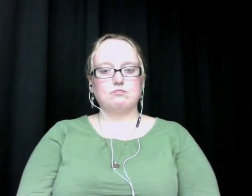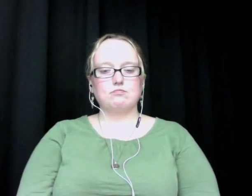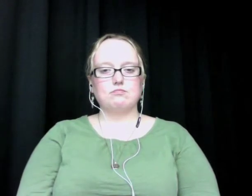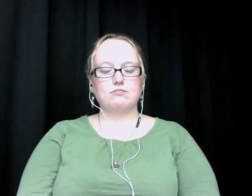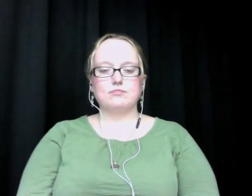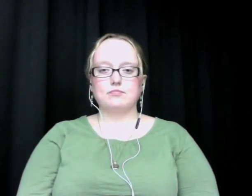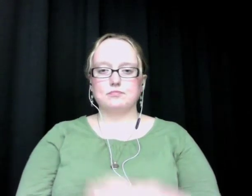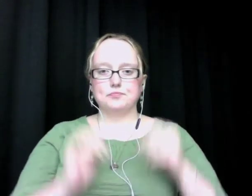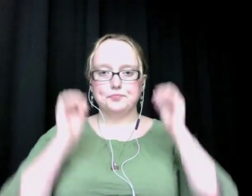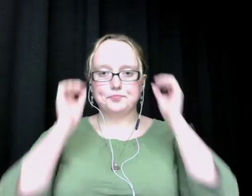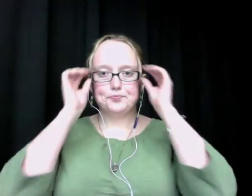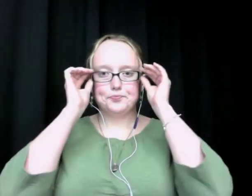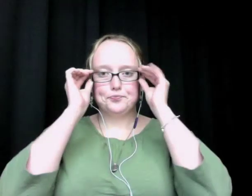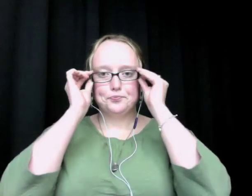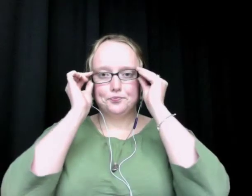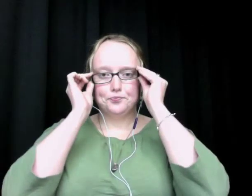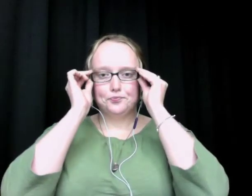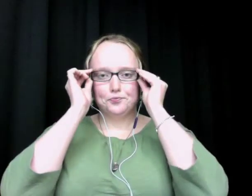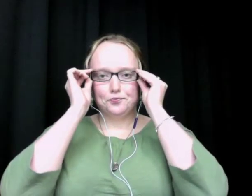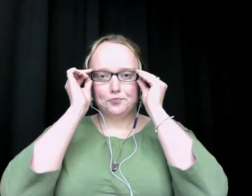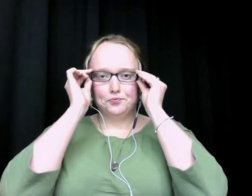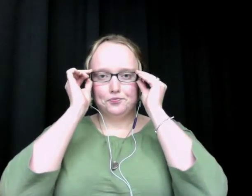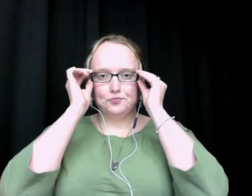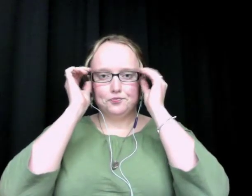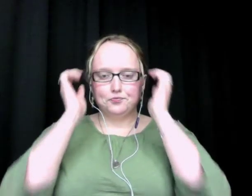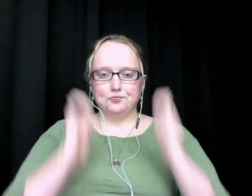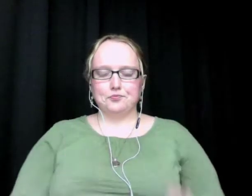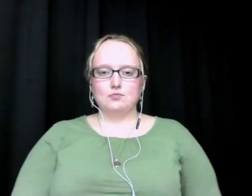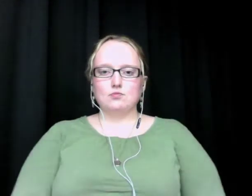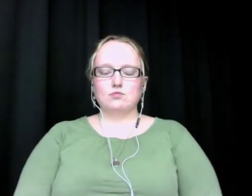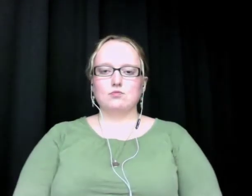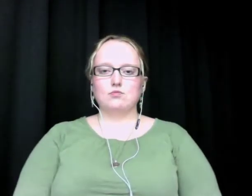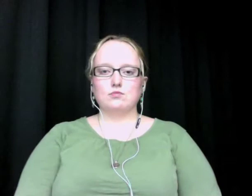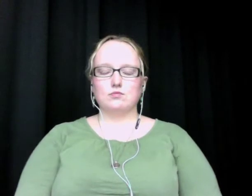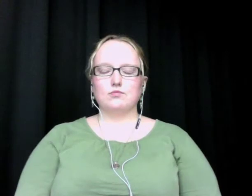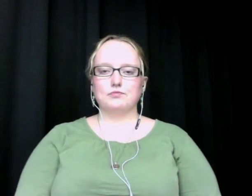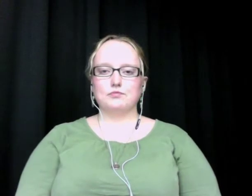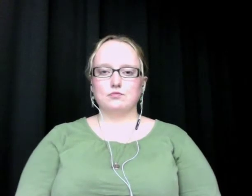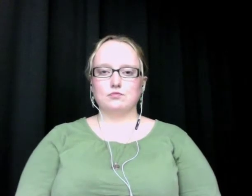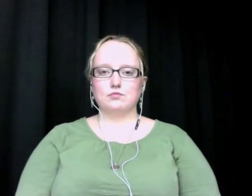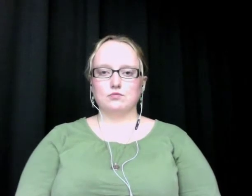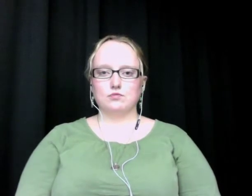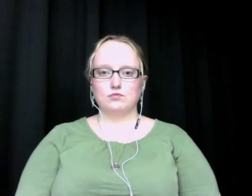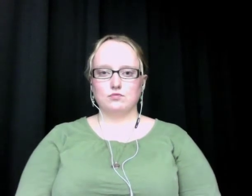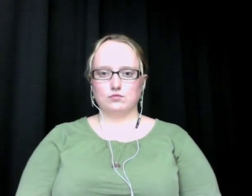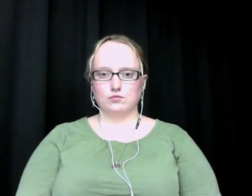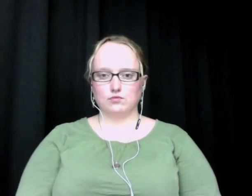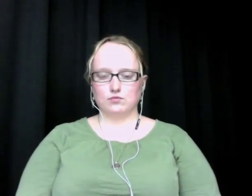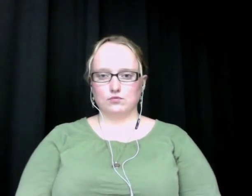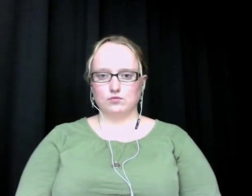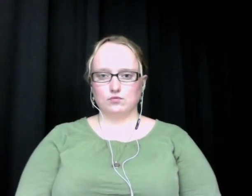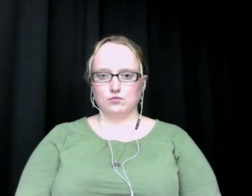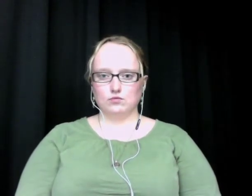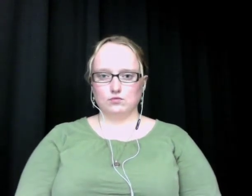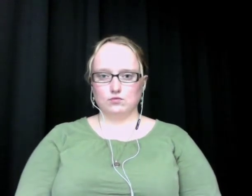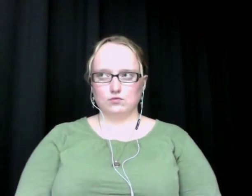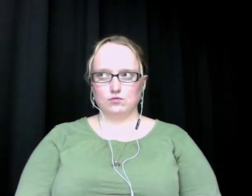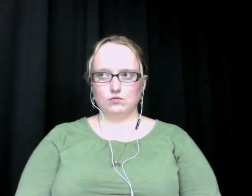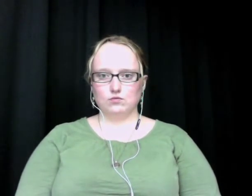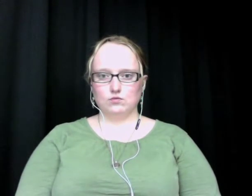Once that is done, the pages are printed up and they're pasted onto a large sheet of paper that's the actual size of the